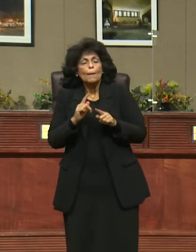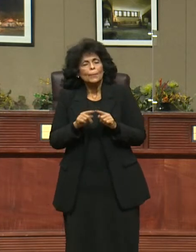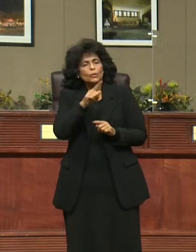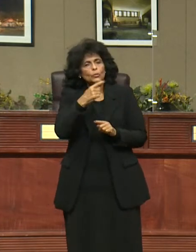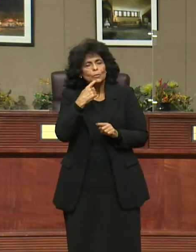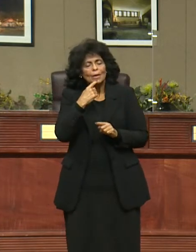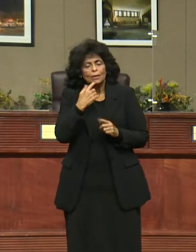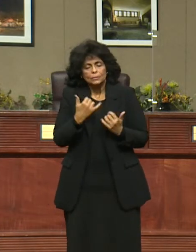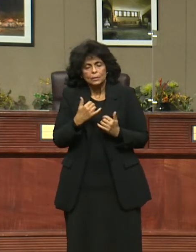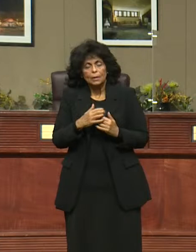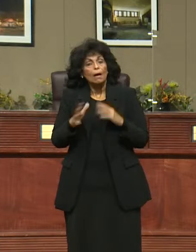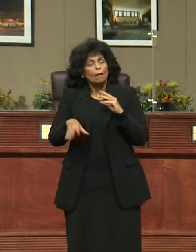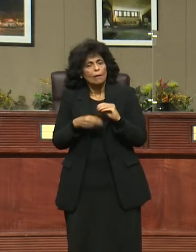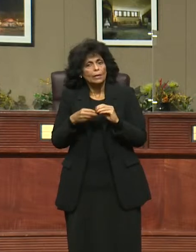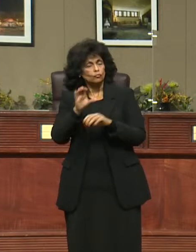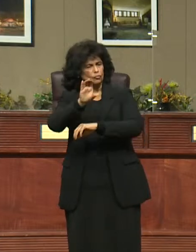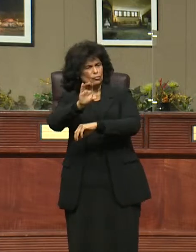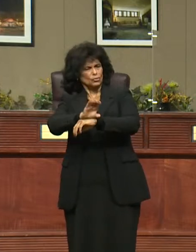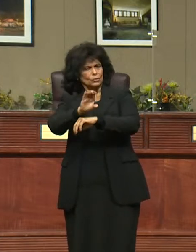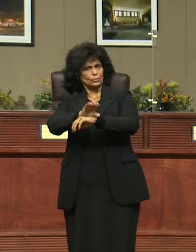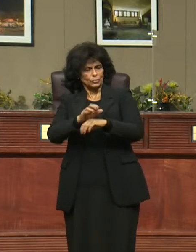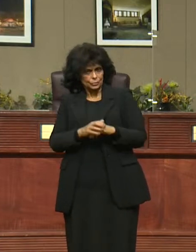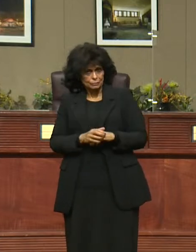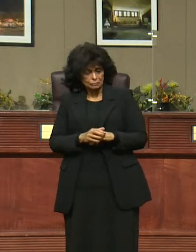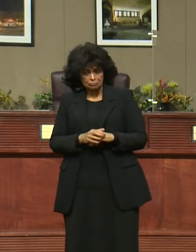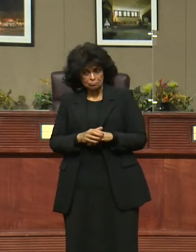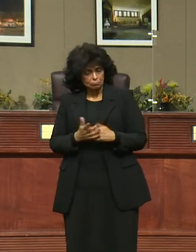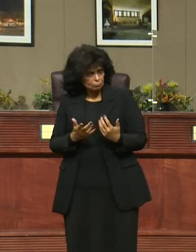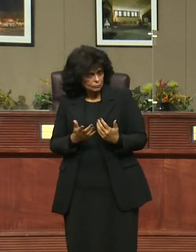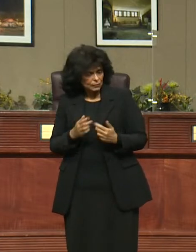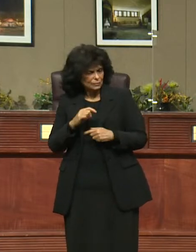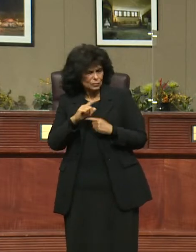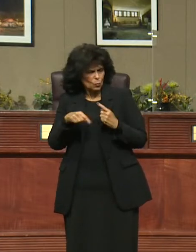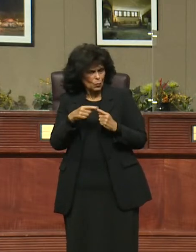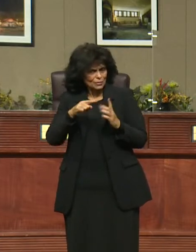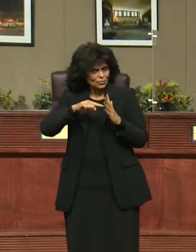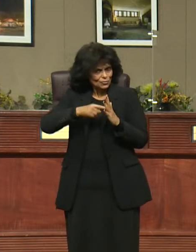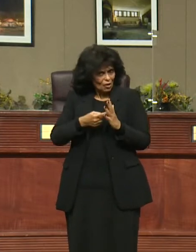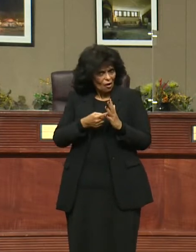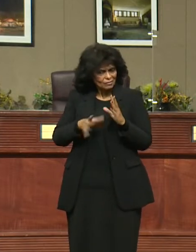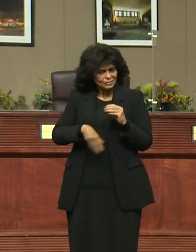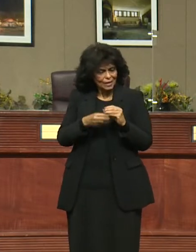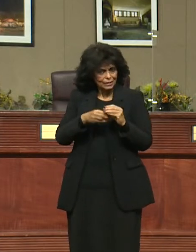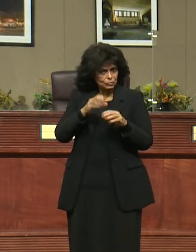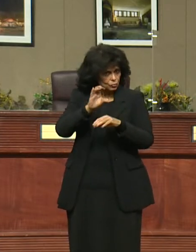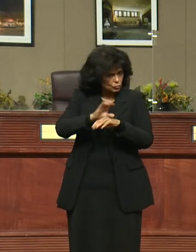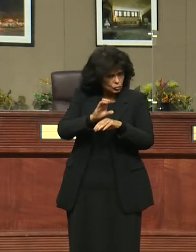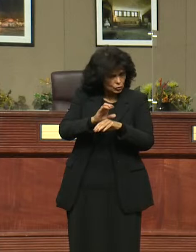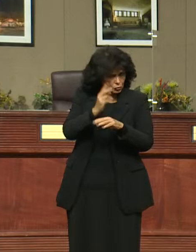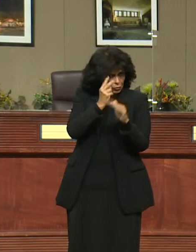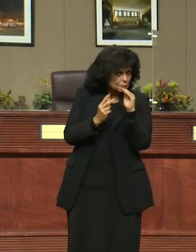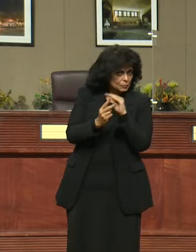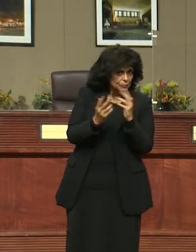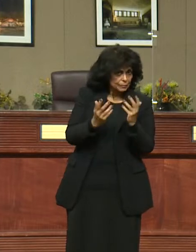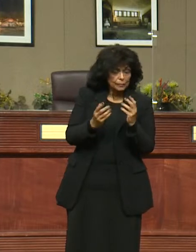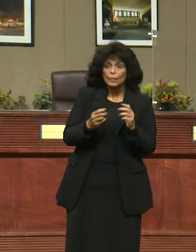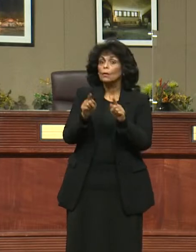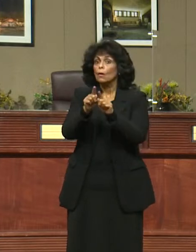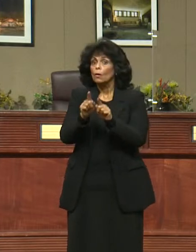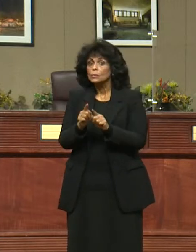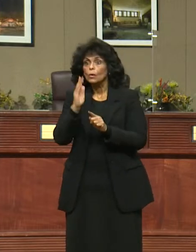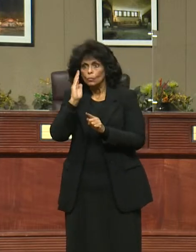it be the same kind of teams from the firefighters and EMS? And will it also be limited